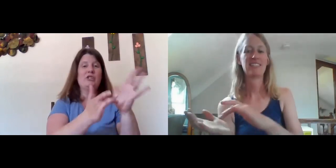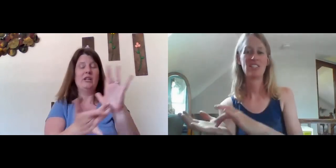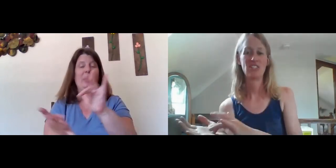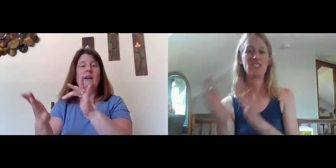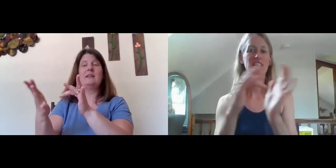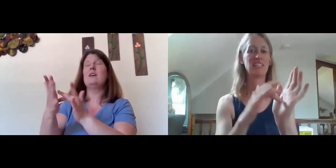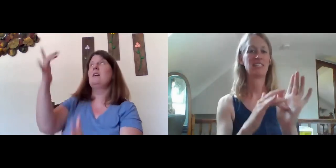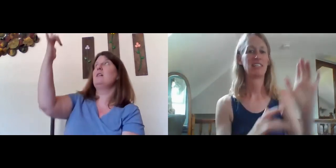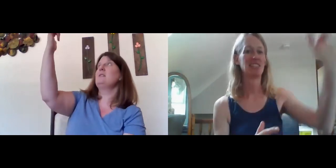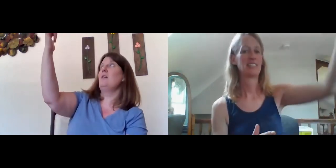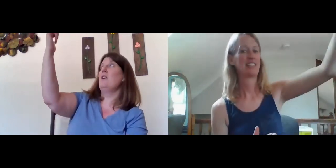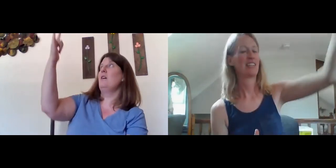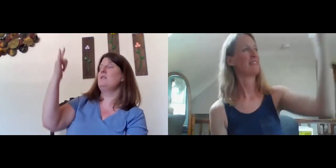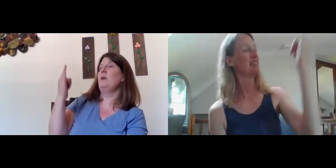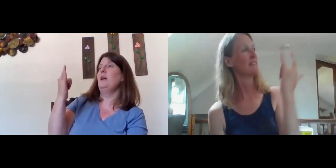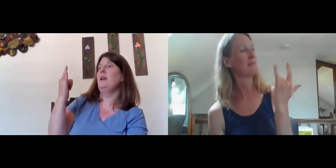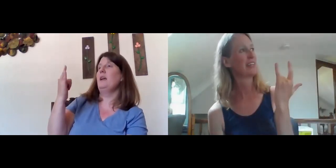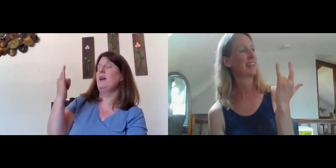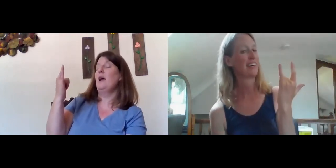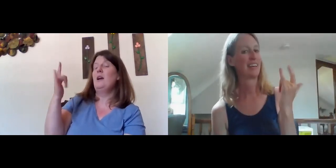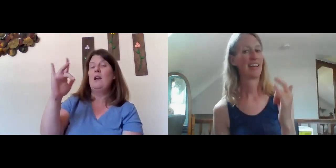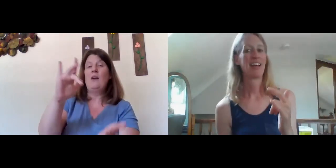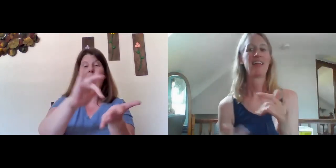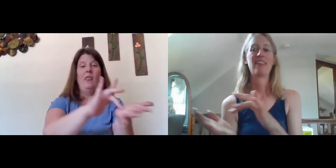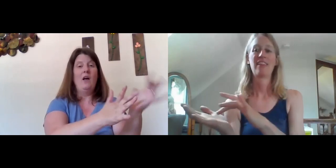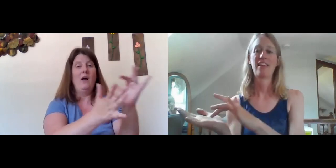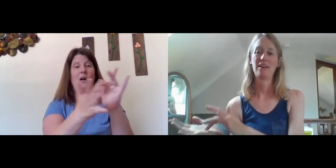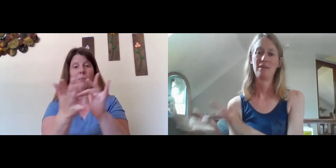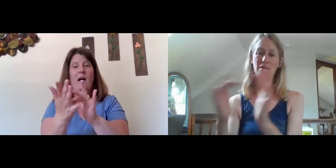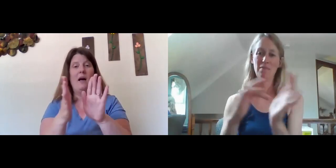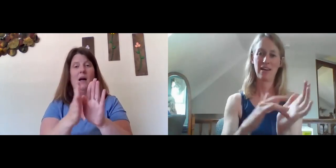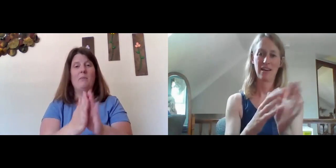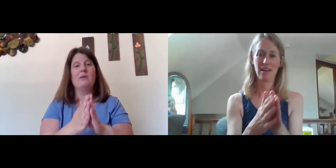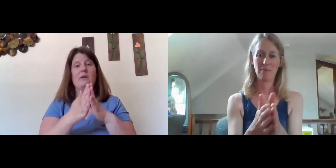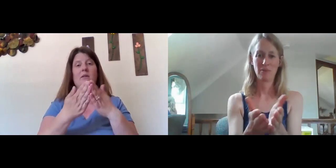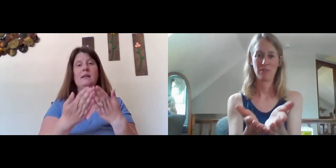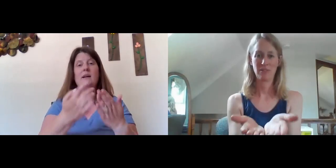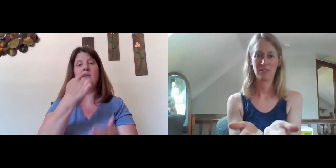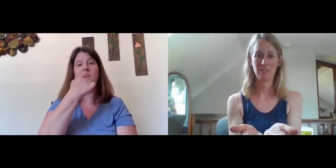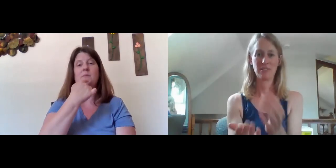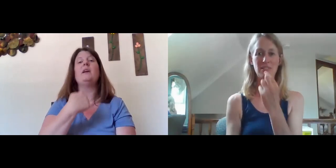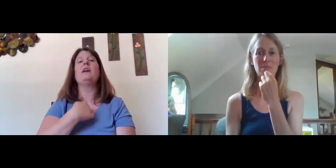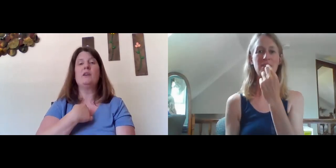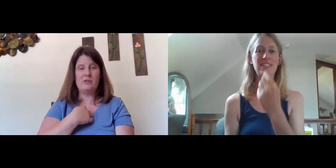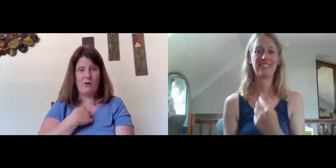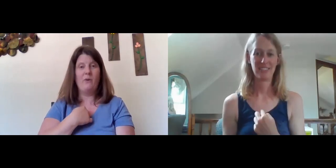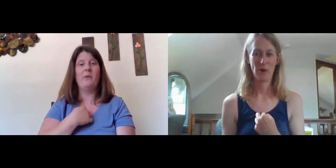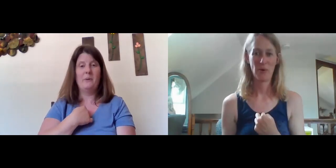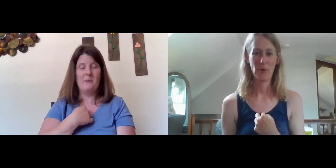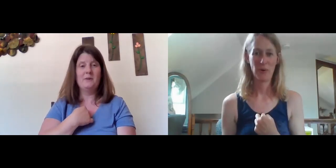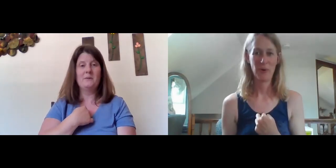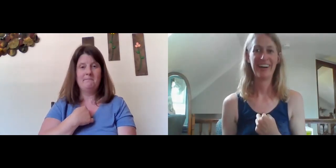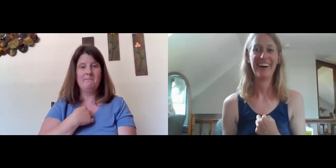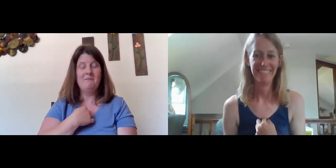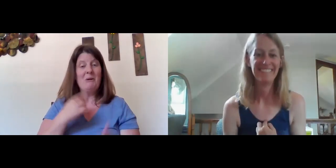Yes, Jesus loves me. The Bible tells me